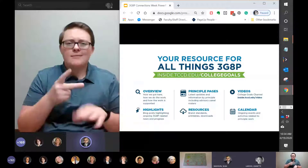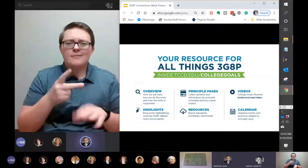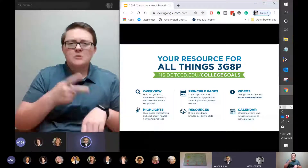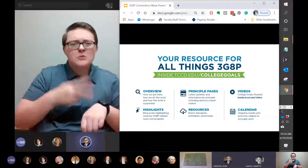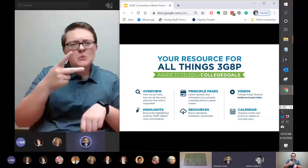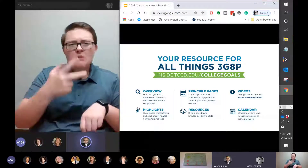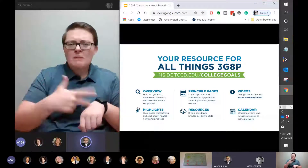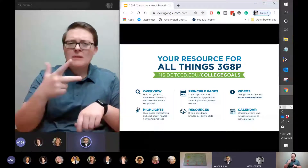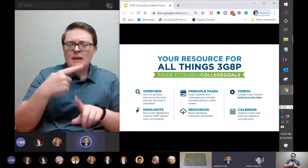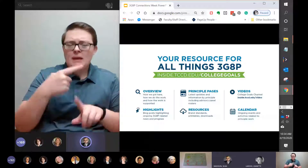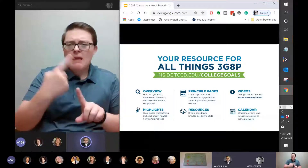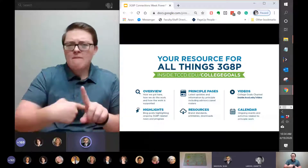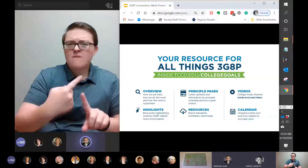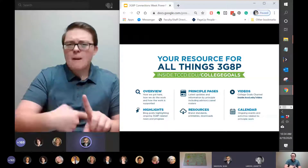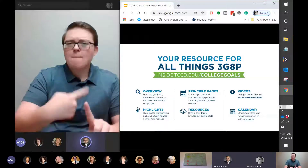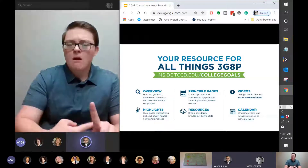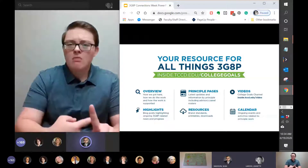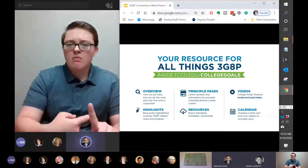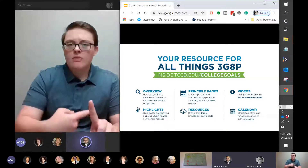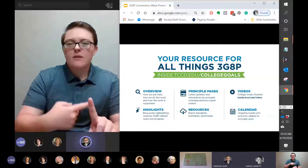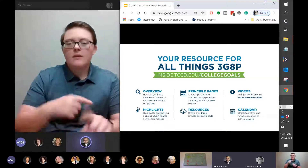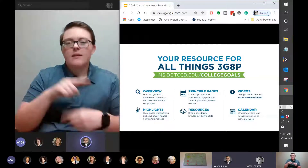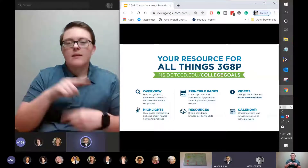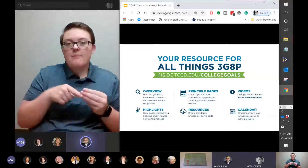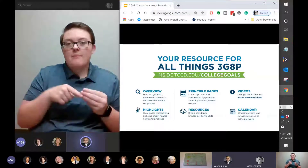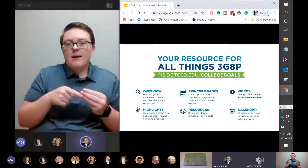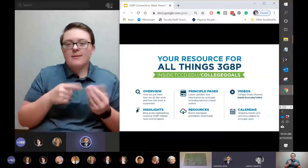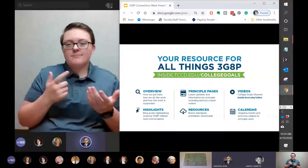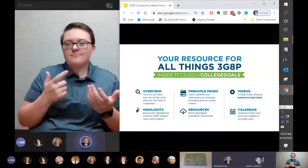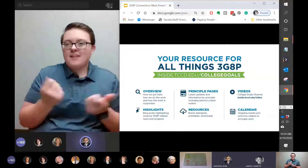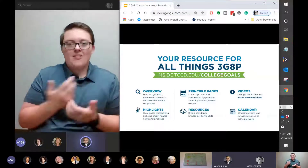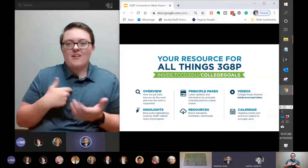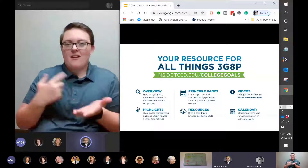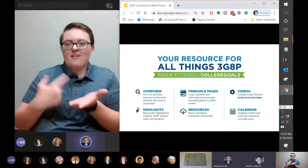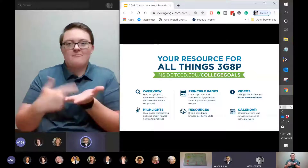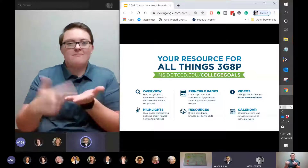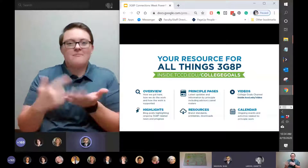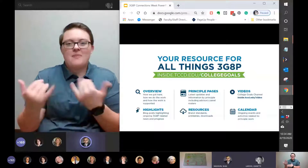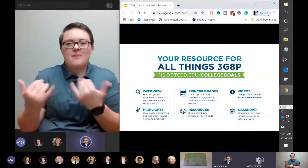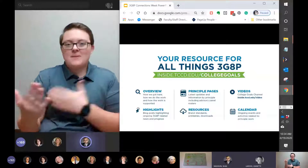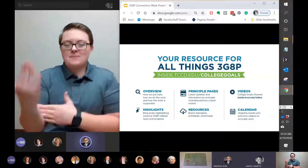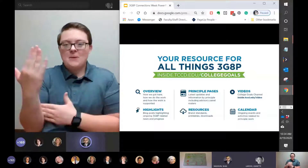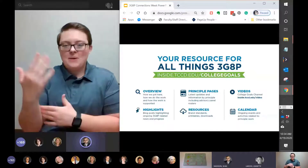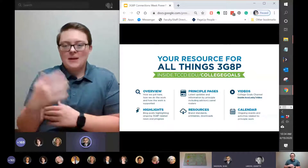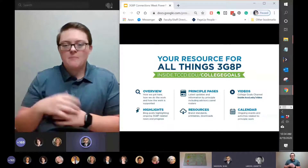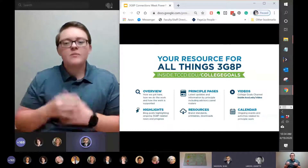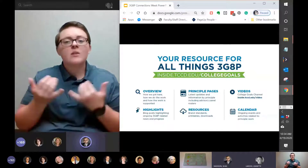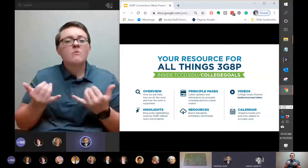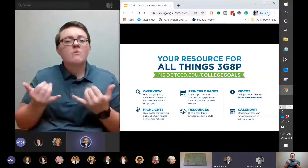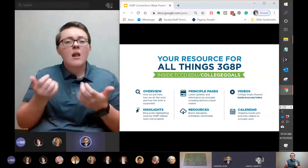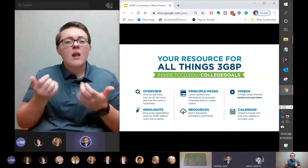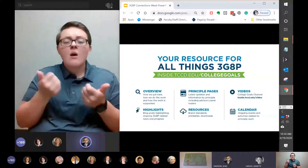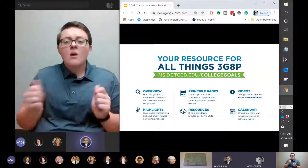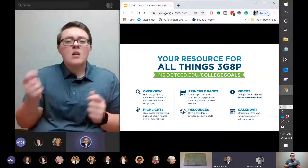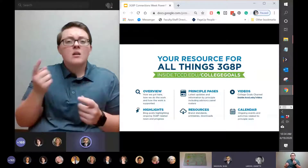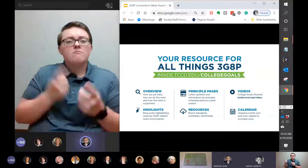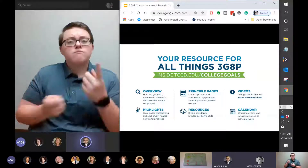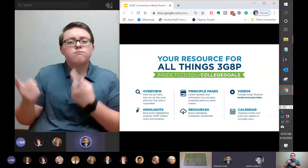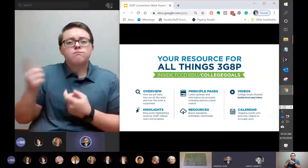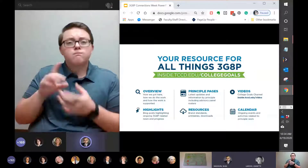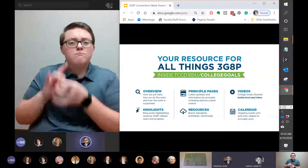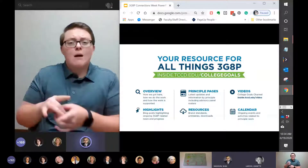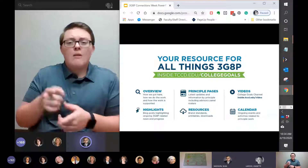discussed with you this morning. So, is there a question? Faculty on work group and stakeholders are well aware of